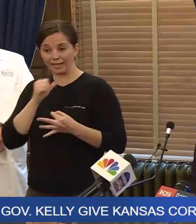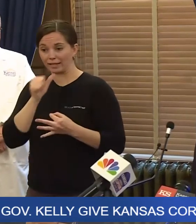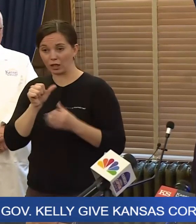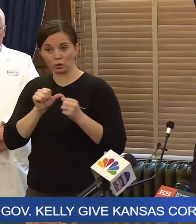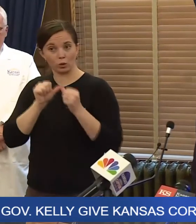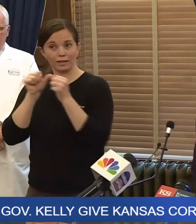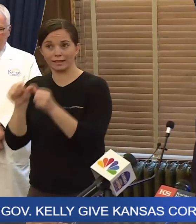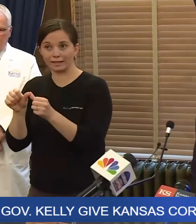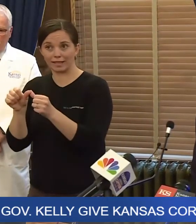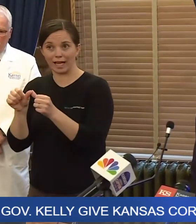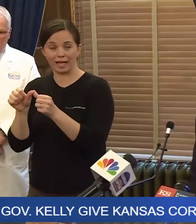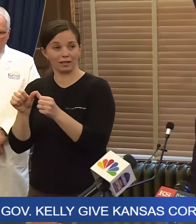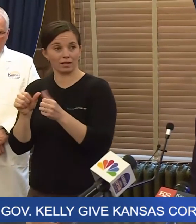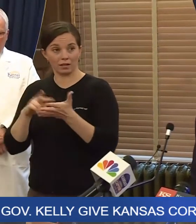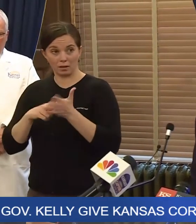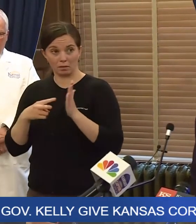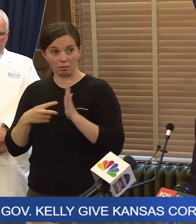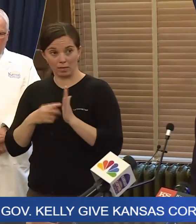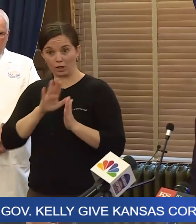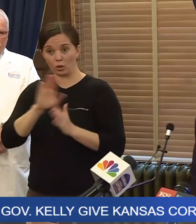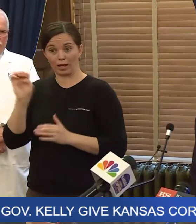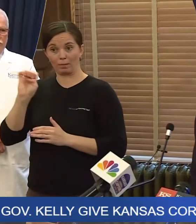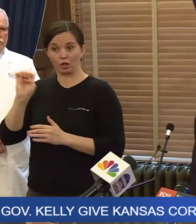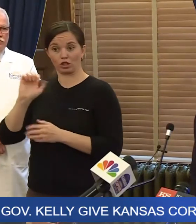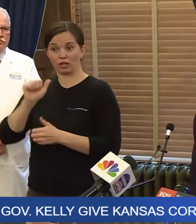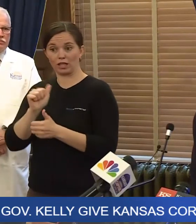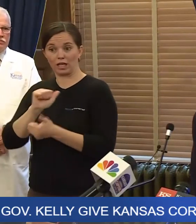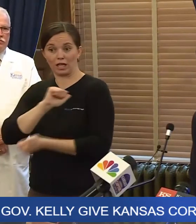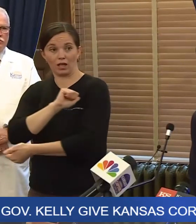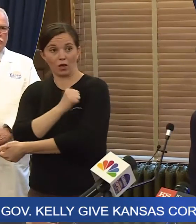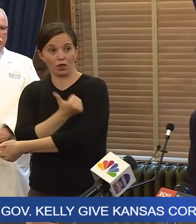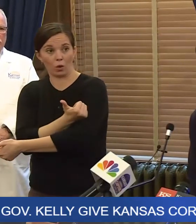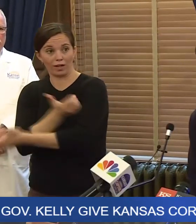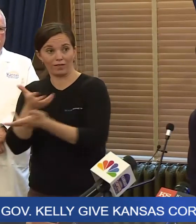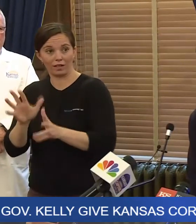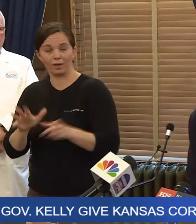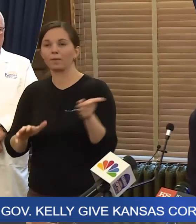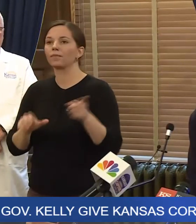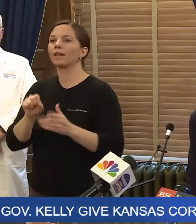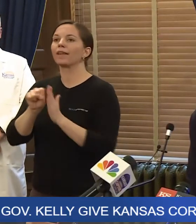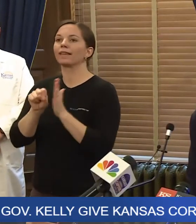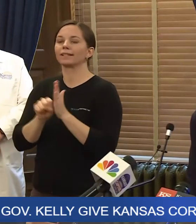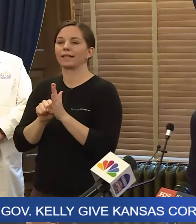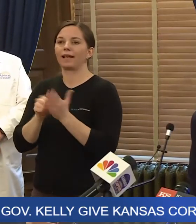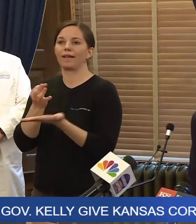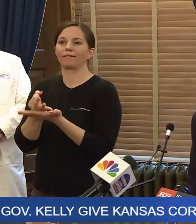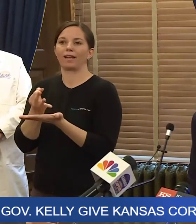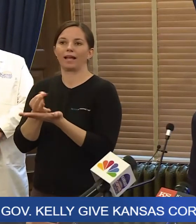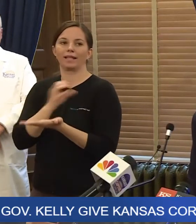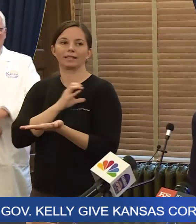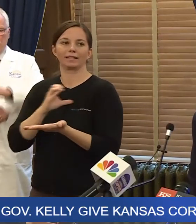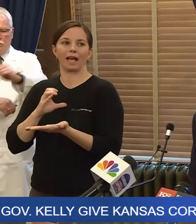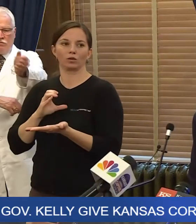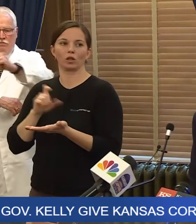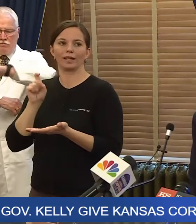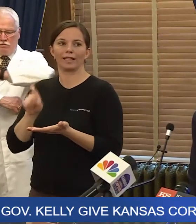essentially be the end of your emergency authority? The State Finance Council needs to extend.